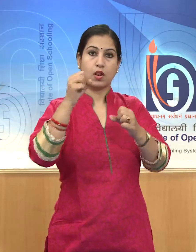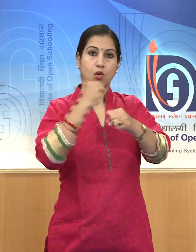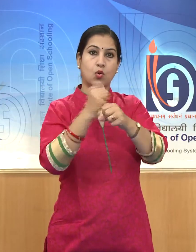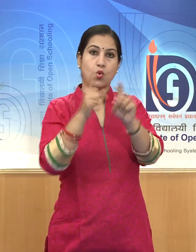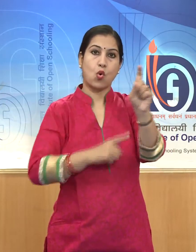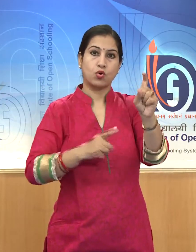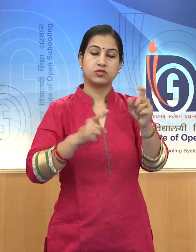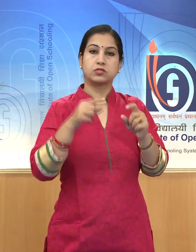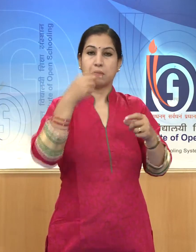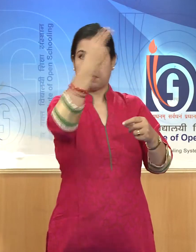His works